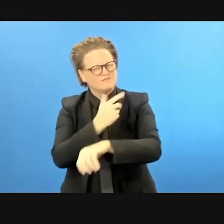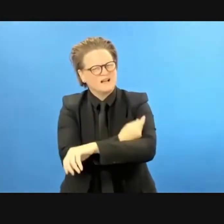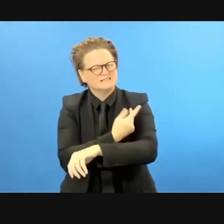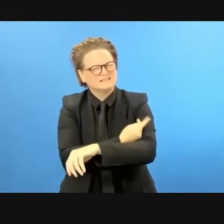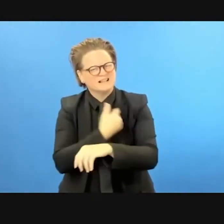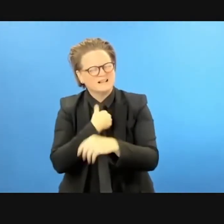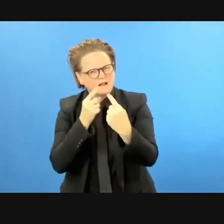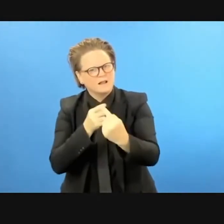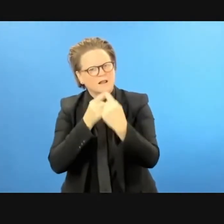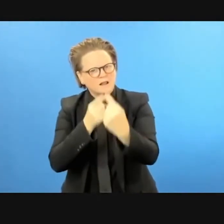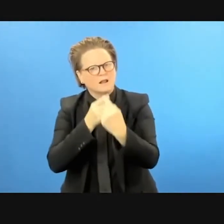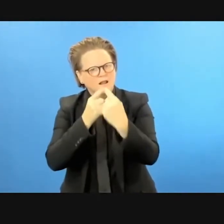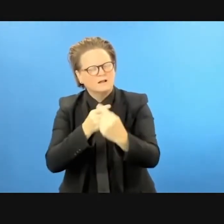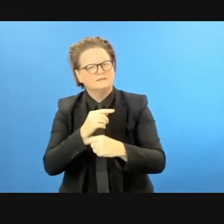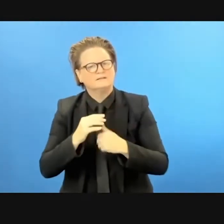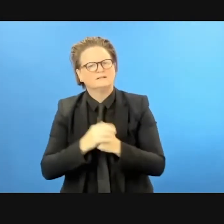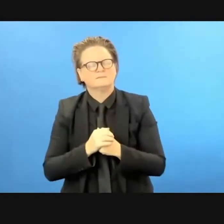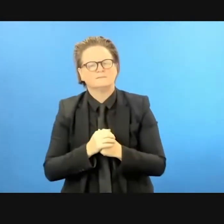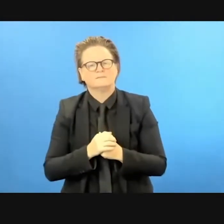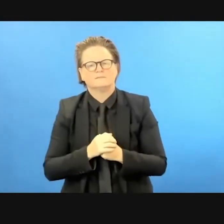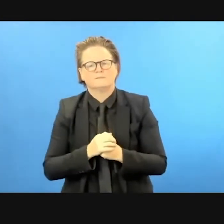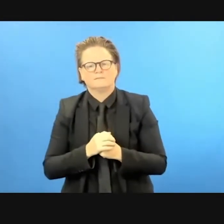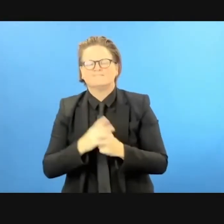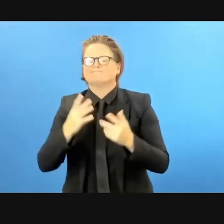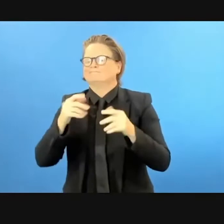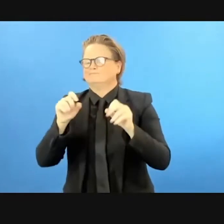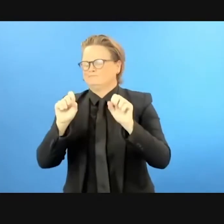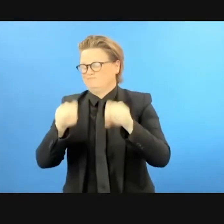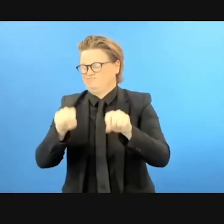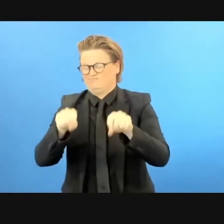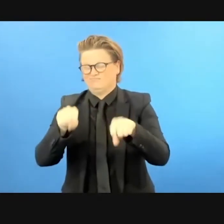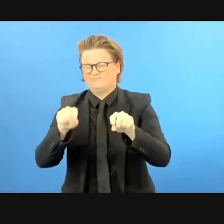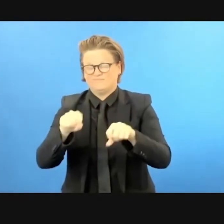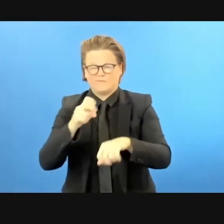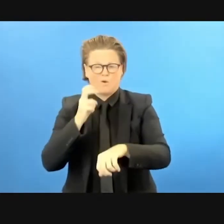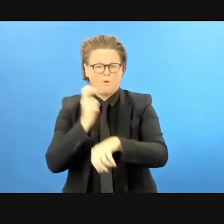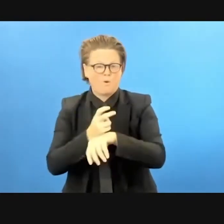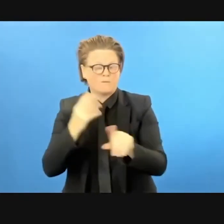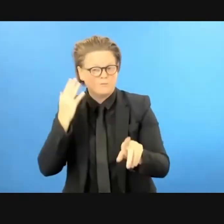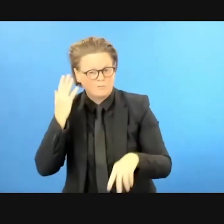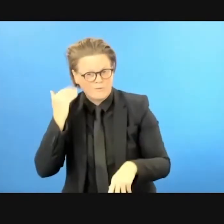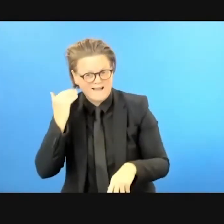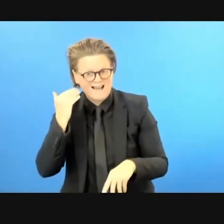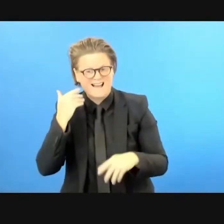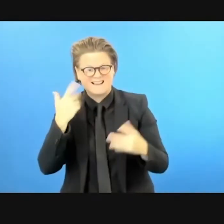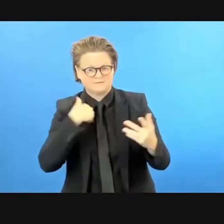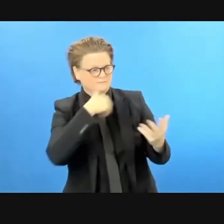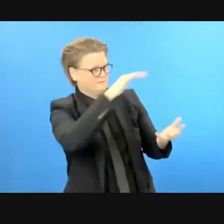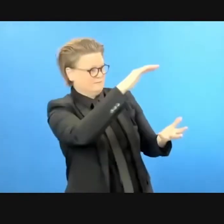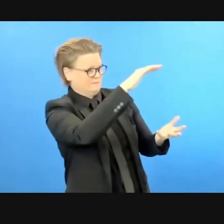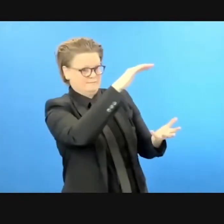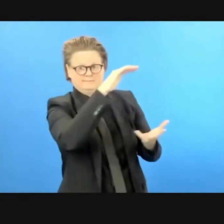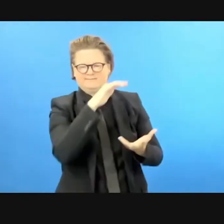Yeah, I wish it wasn't so hard. And that's right now because vaccine is still in limited supply. I know